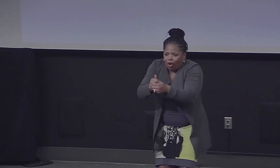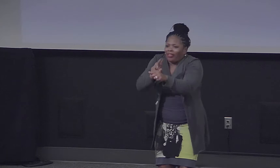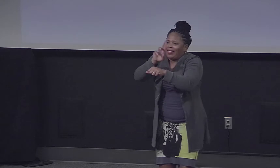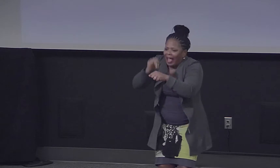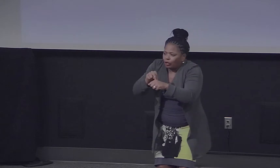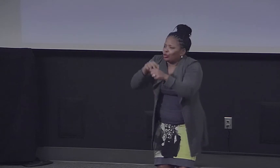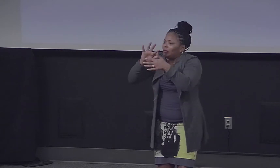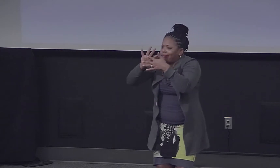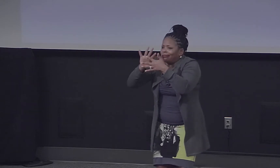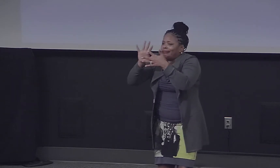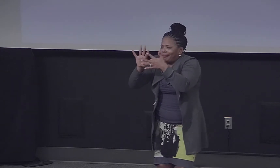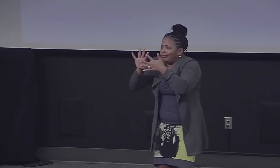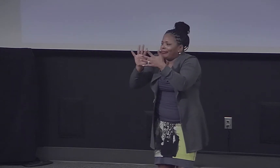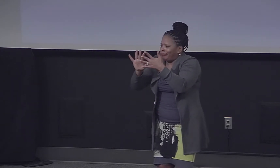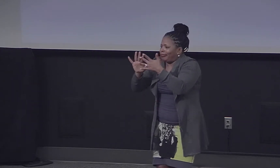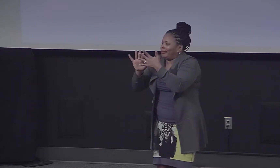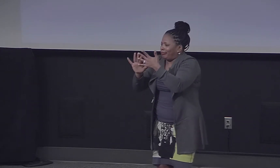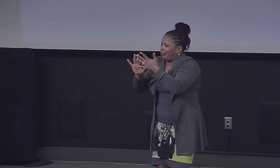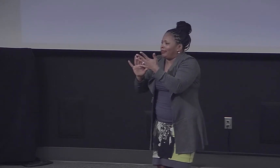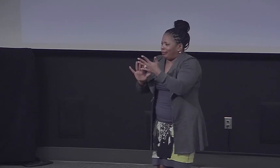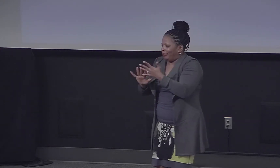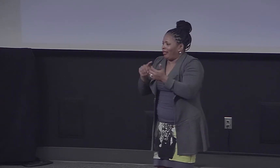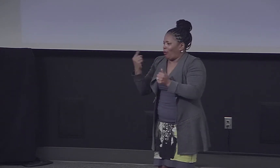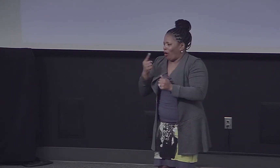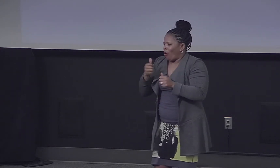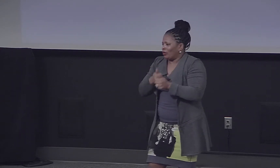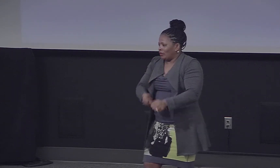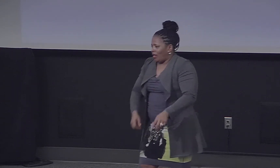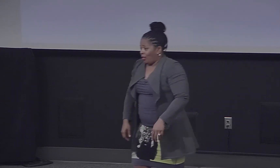Like Falami, Candace, Tiffany, Kathy.